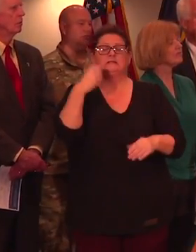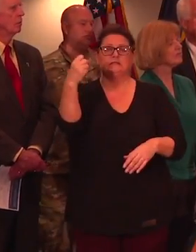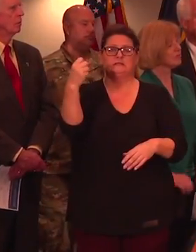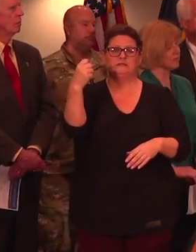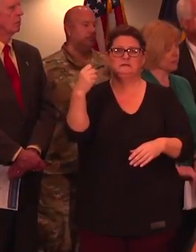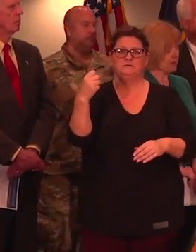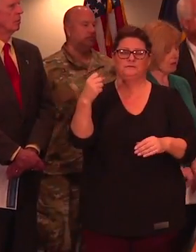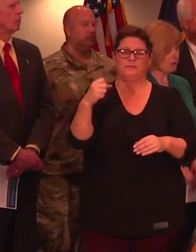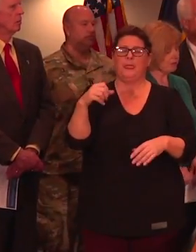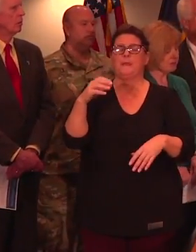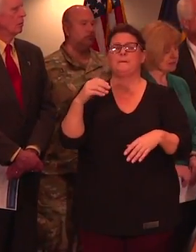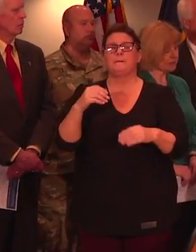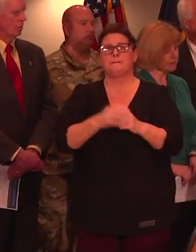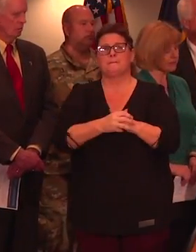we do consider